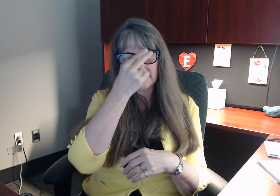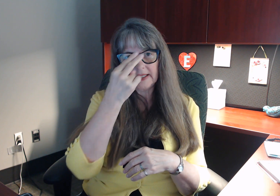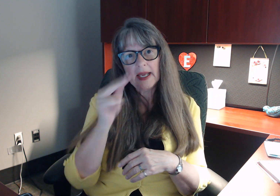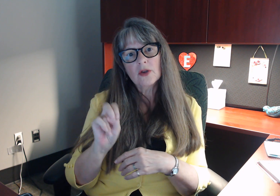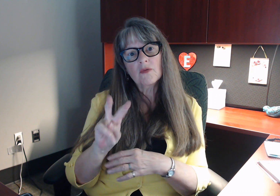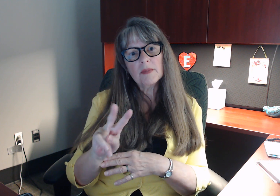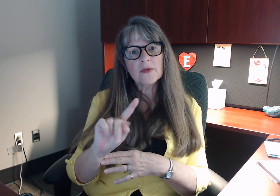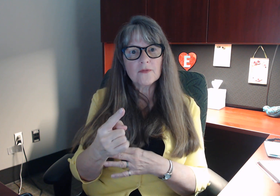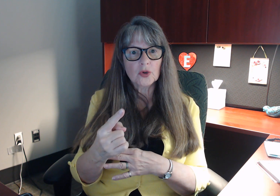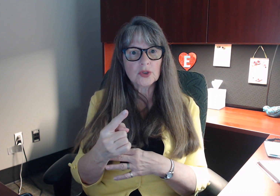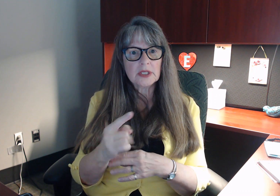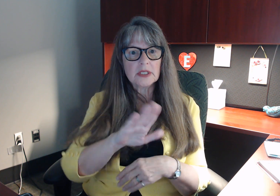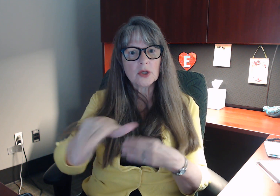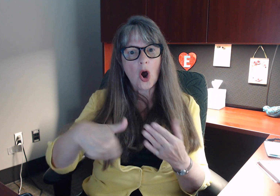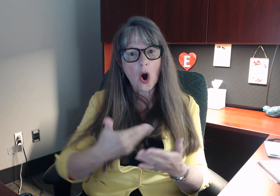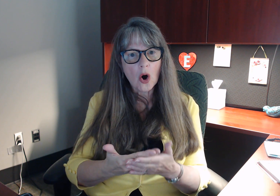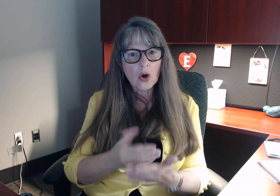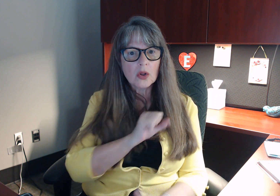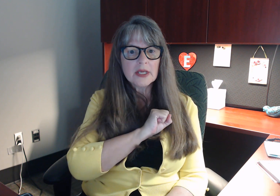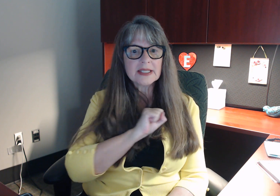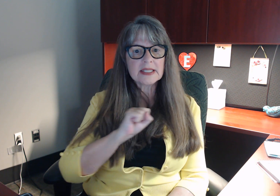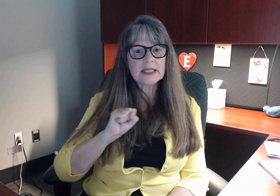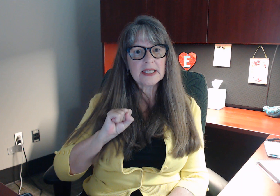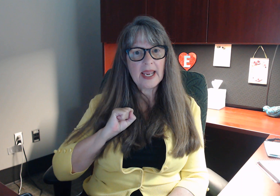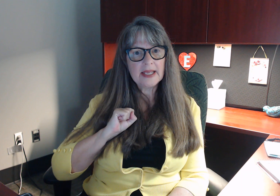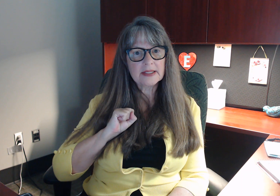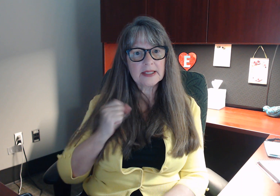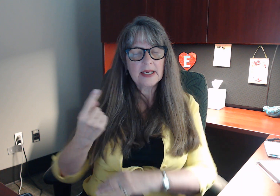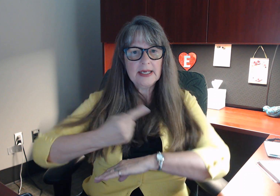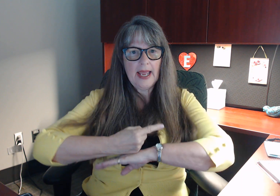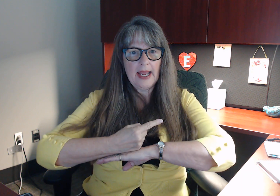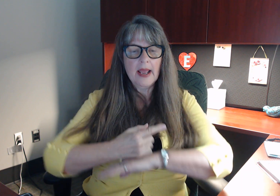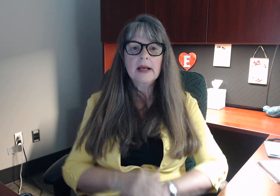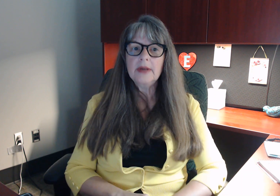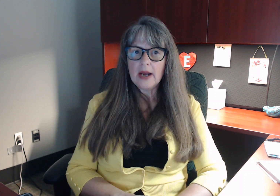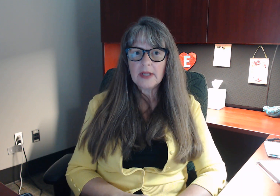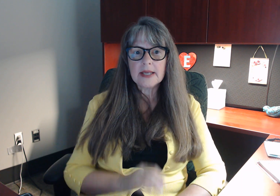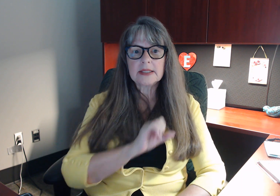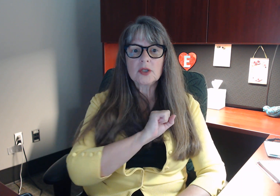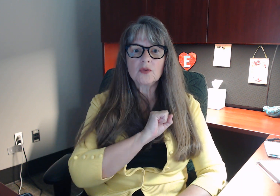Catholic, November the 1st is All Saints Day. Now, yes, this is for